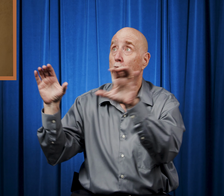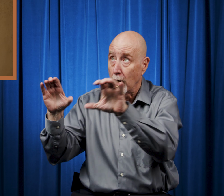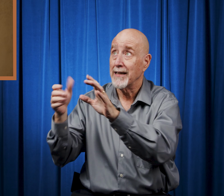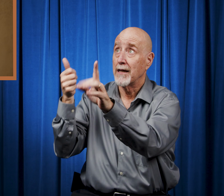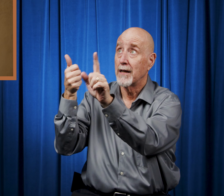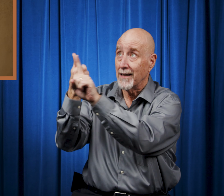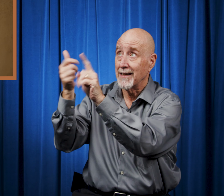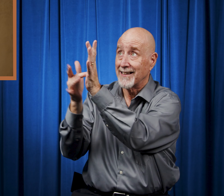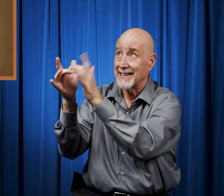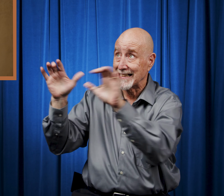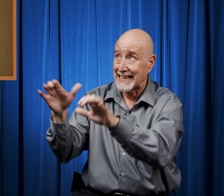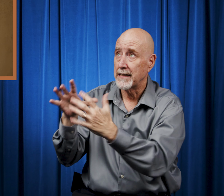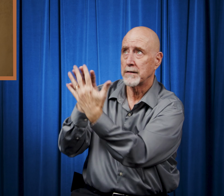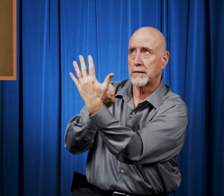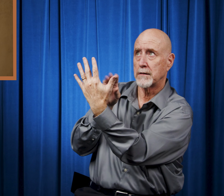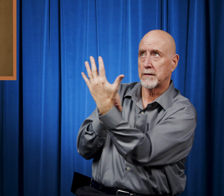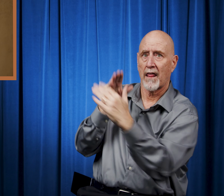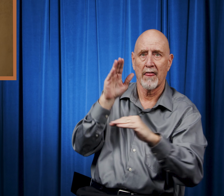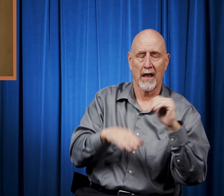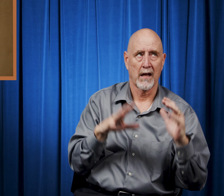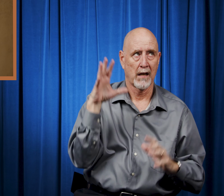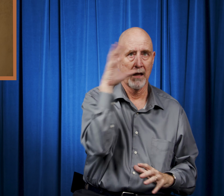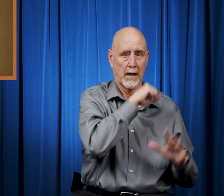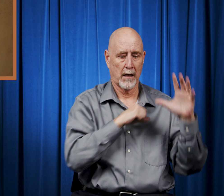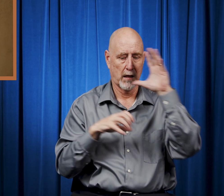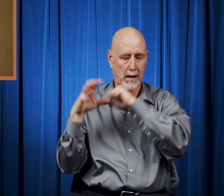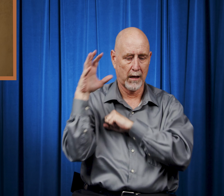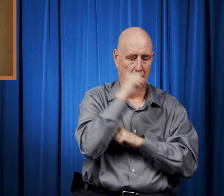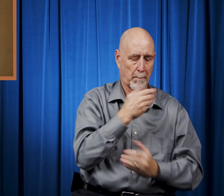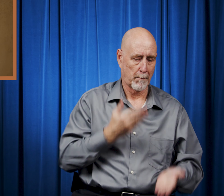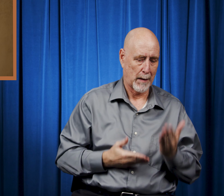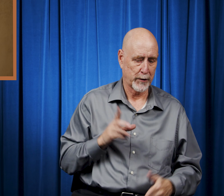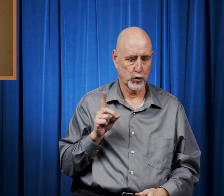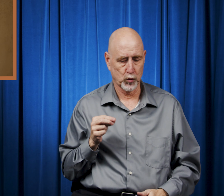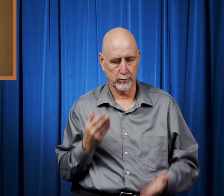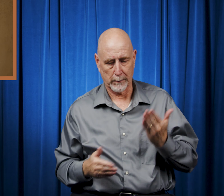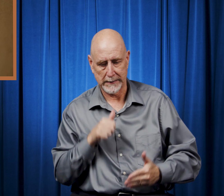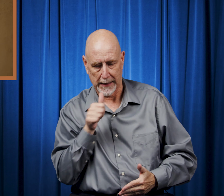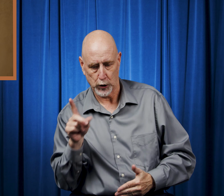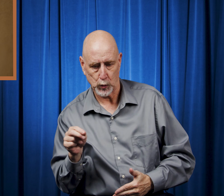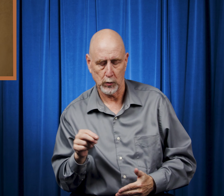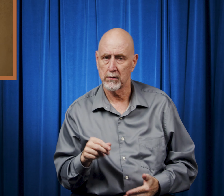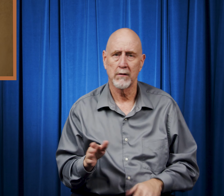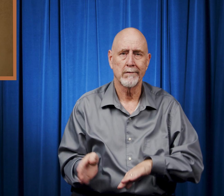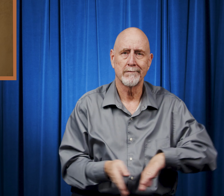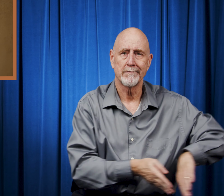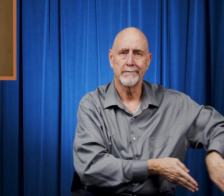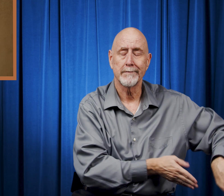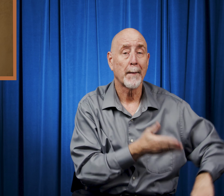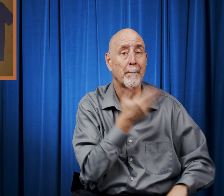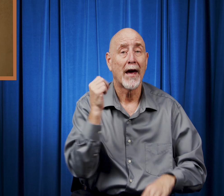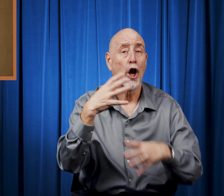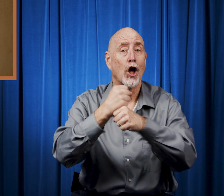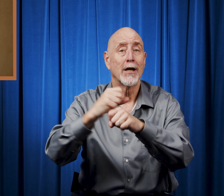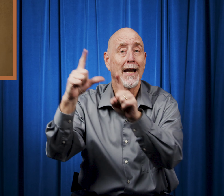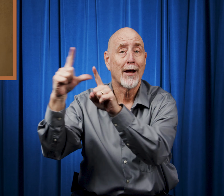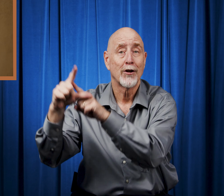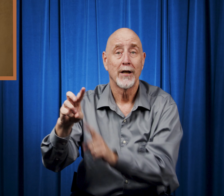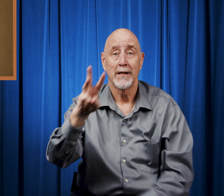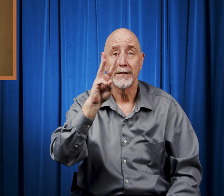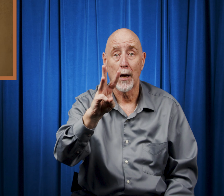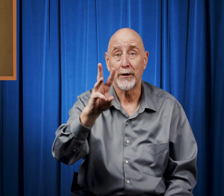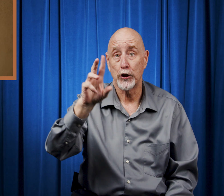simply imitate what Christ actually did instead of speculating about what he might do? Perhaps a